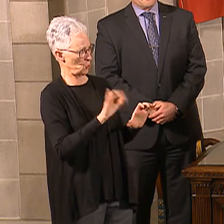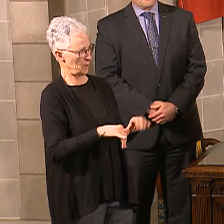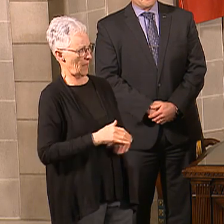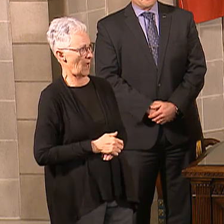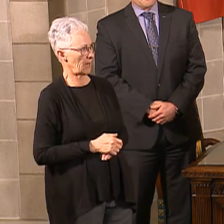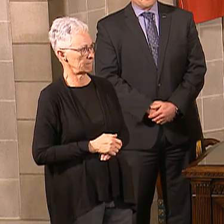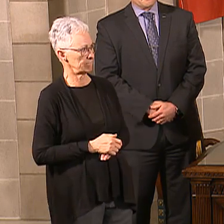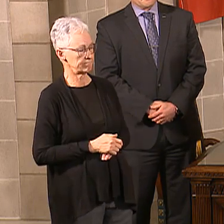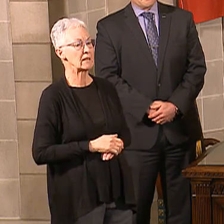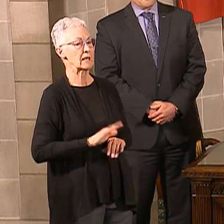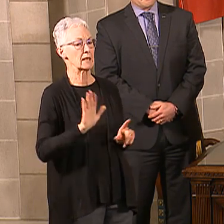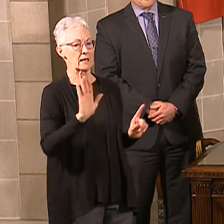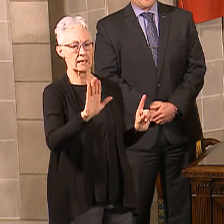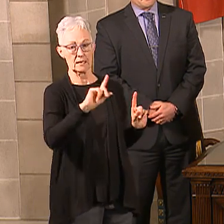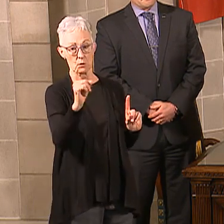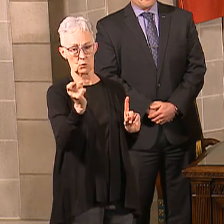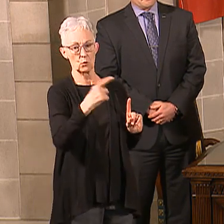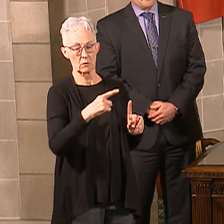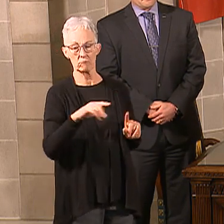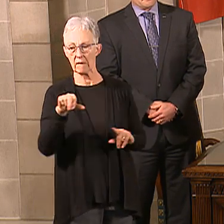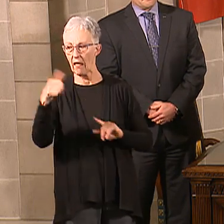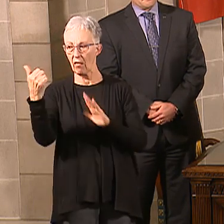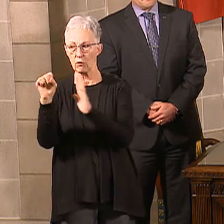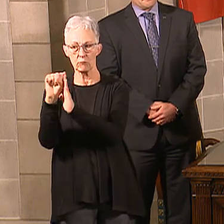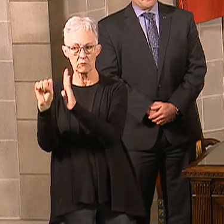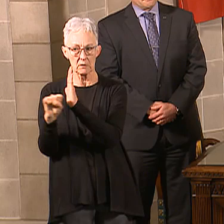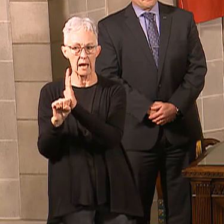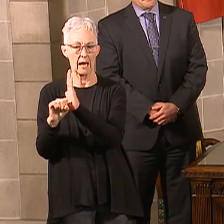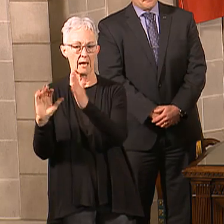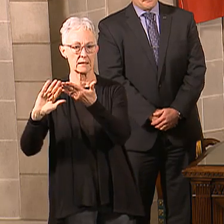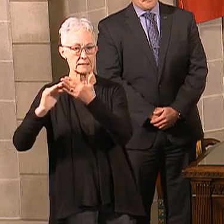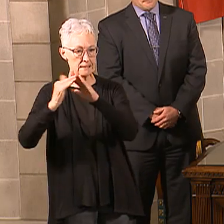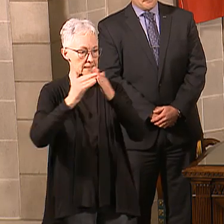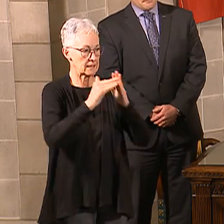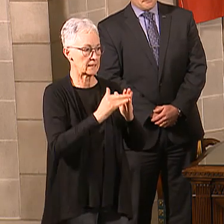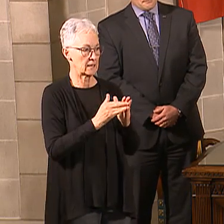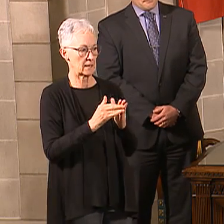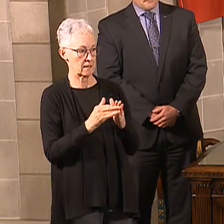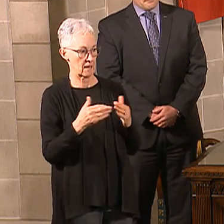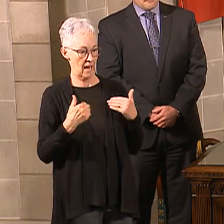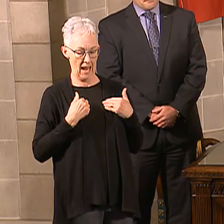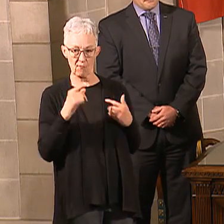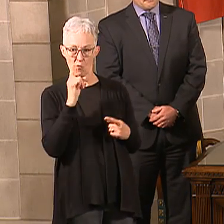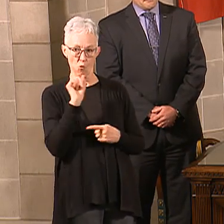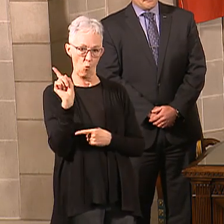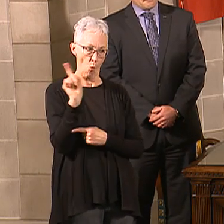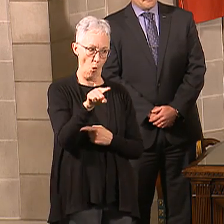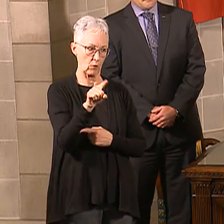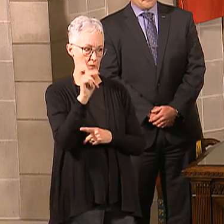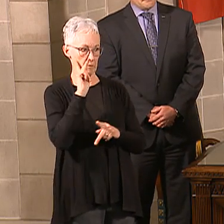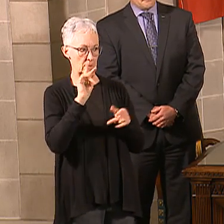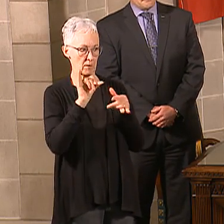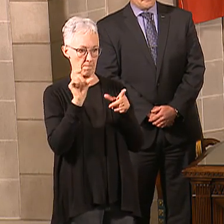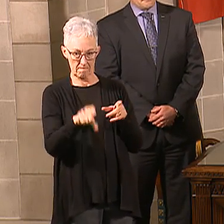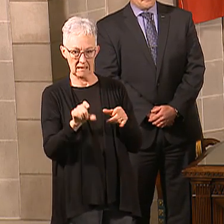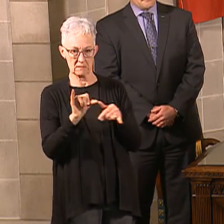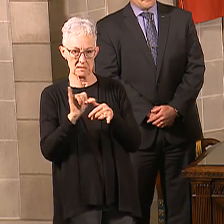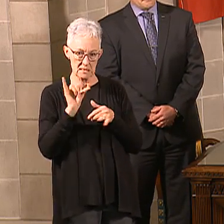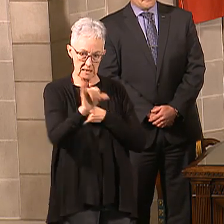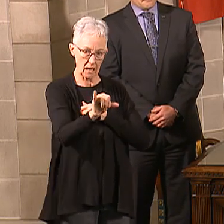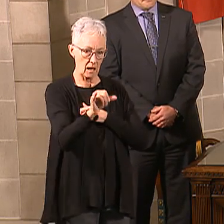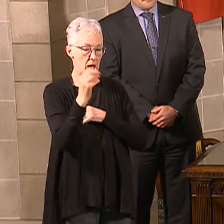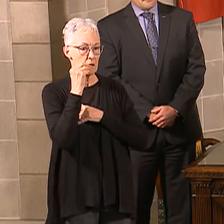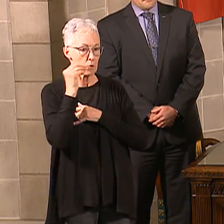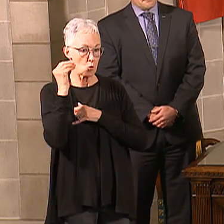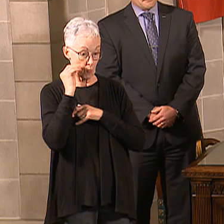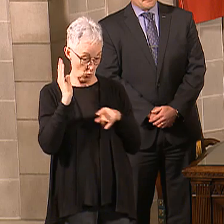question was, other states and other cities have issued stay-at-home orders. Will the state of Nebraska be doing that, and